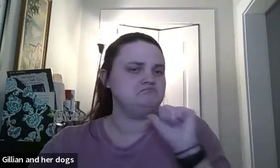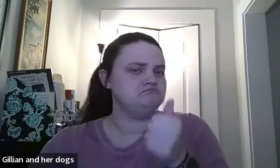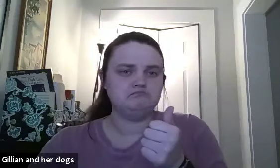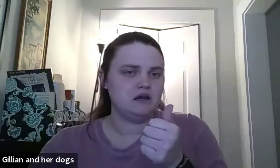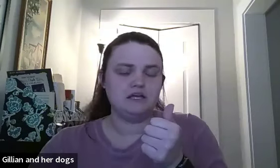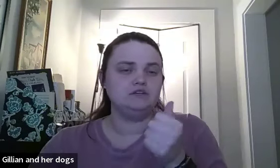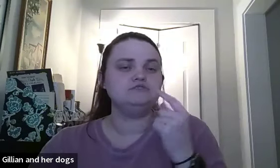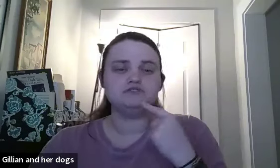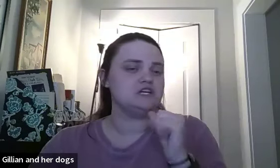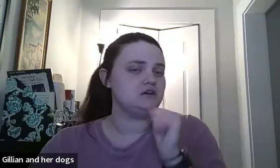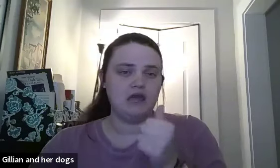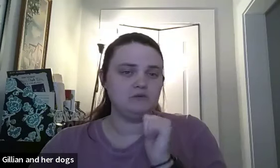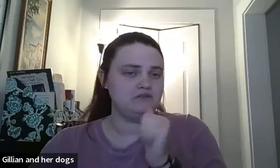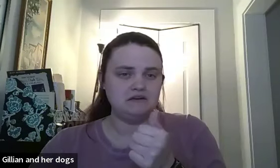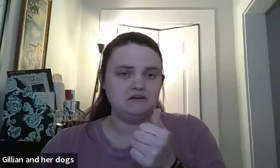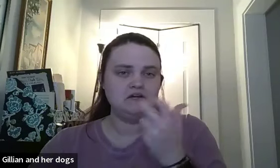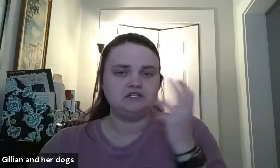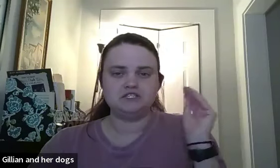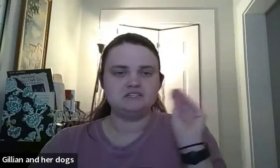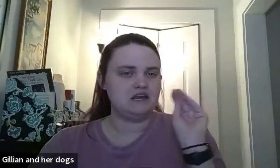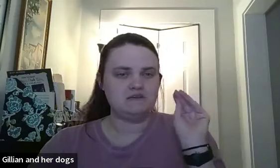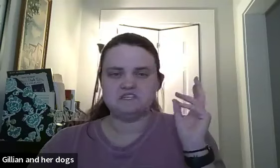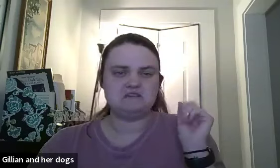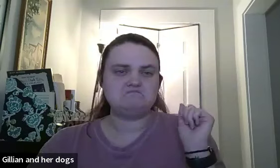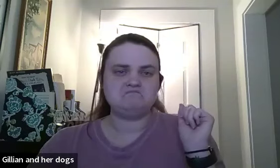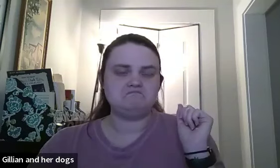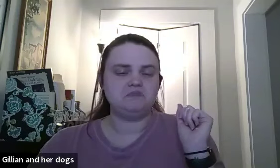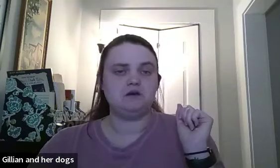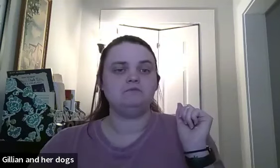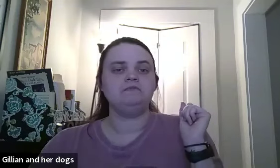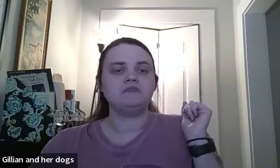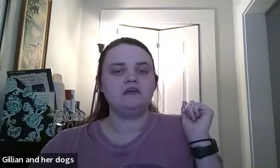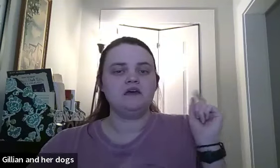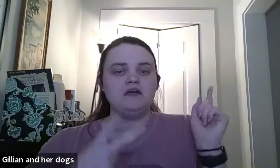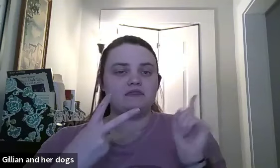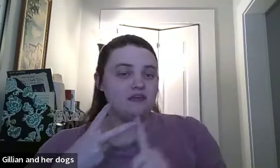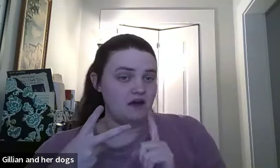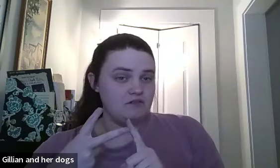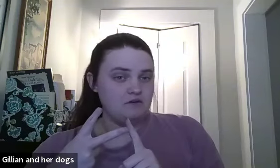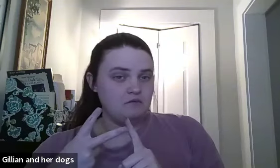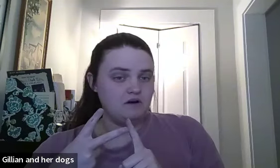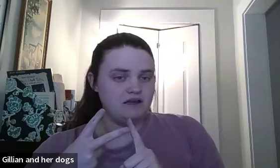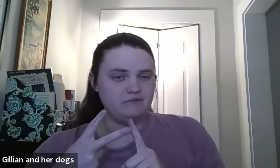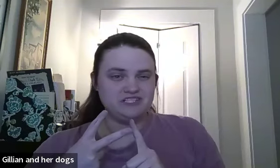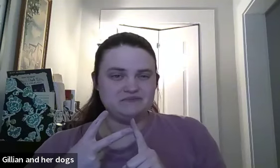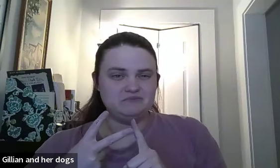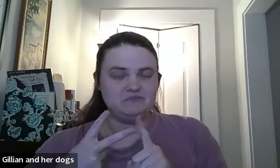can not. And you do shake your head with it just to kind of emphasize that no. The other one, which is